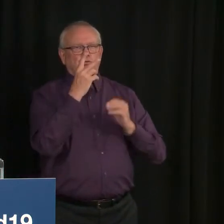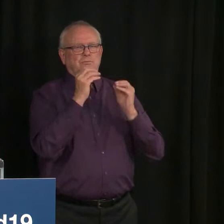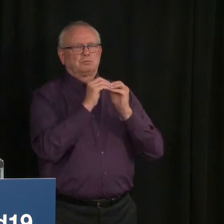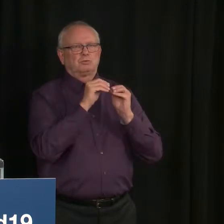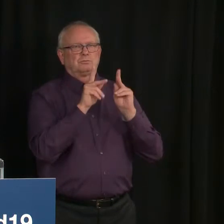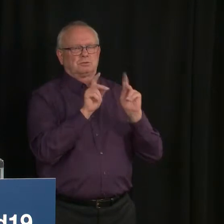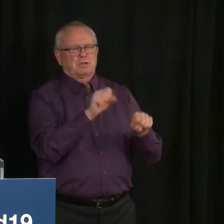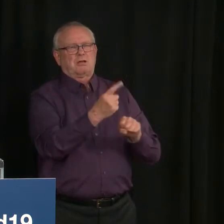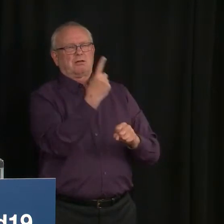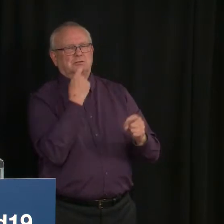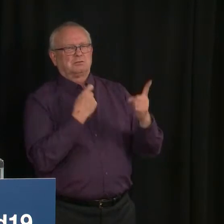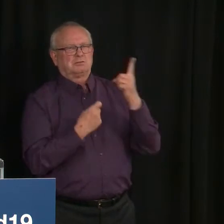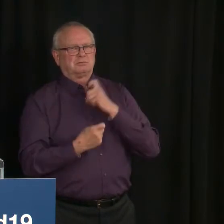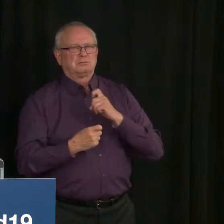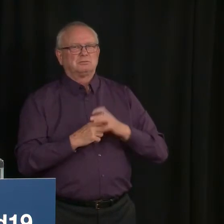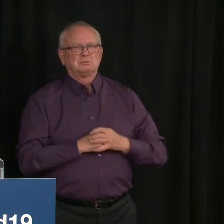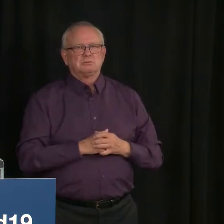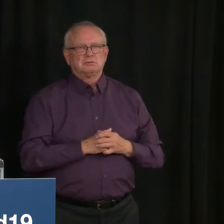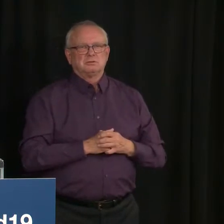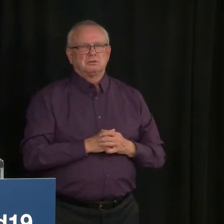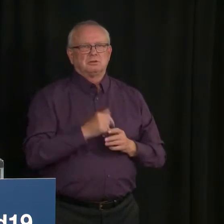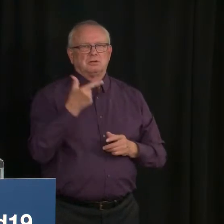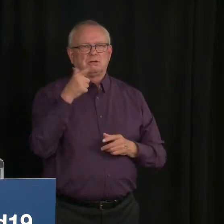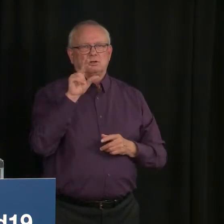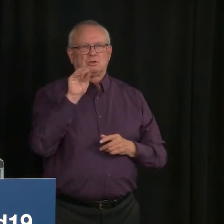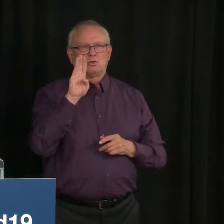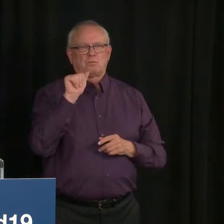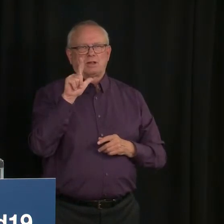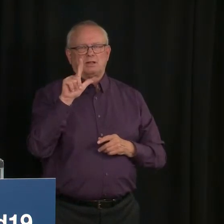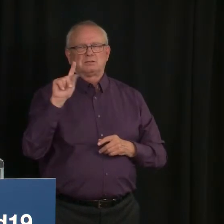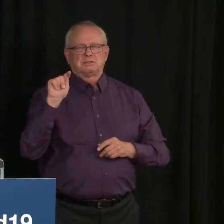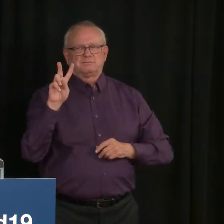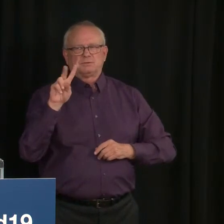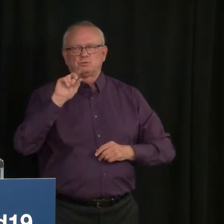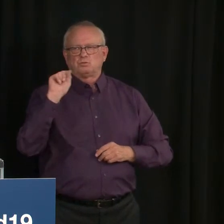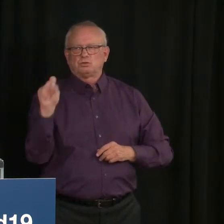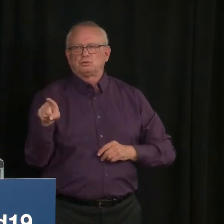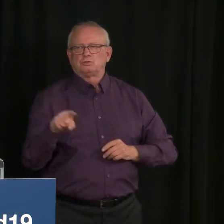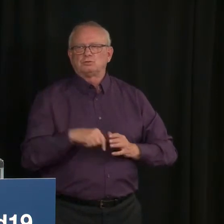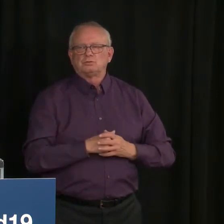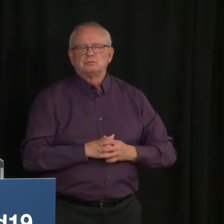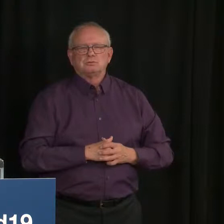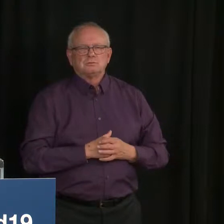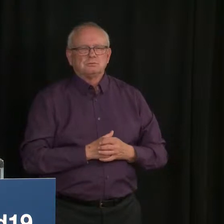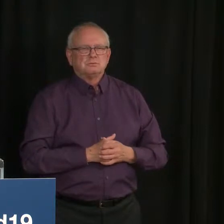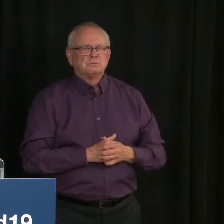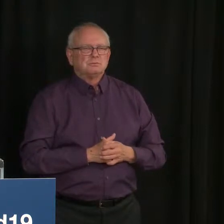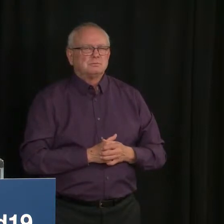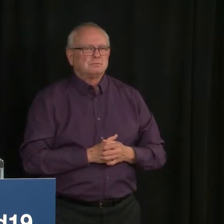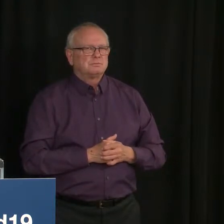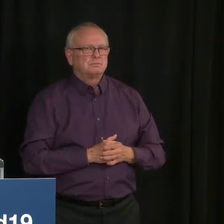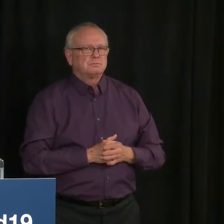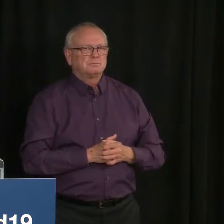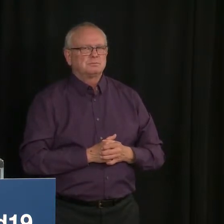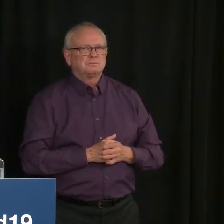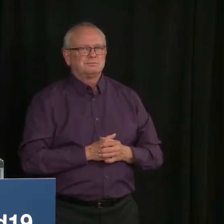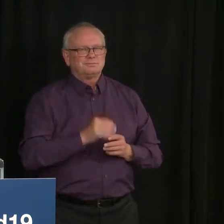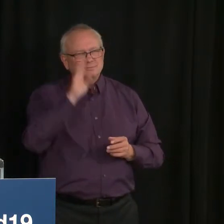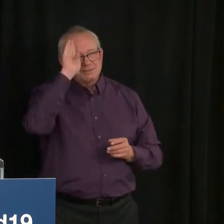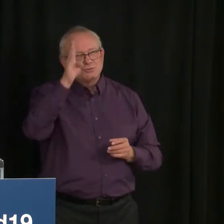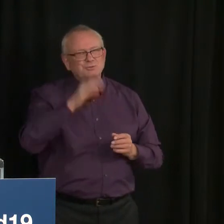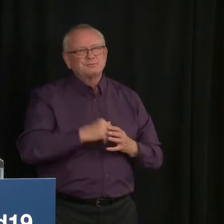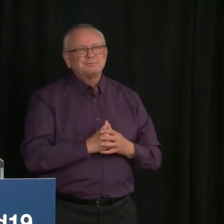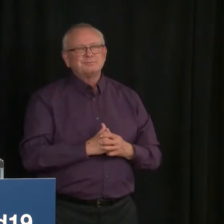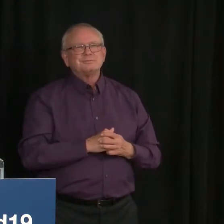Jesse Wisner with Global TV. Go ahead, Jesse. Hi, Dr. Hinshaw. I'm wondering, how will variant screening